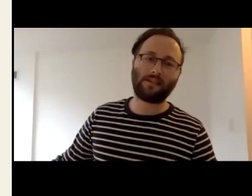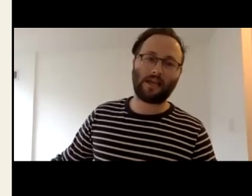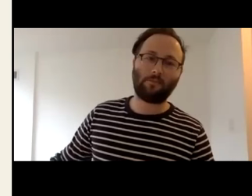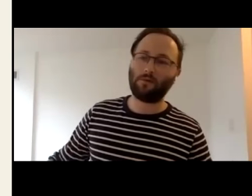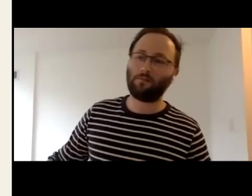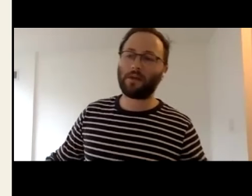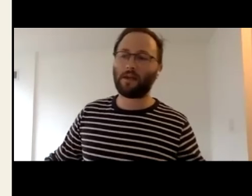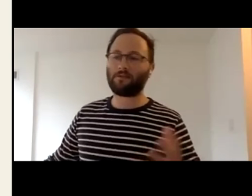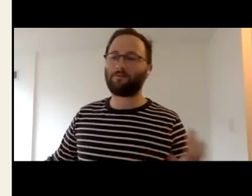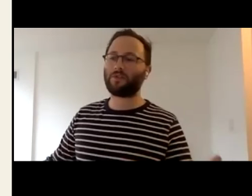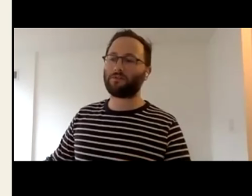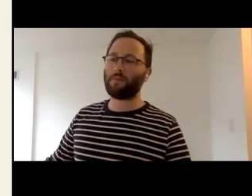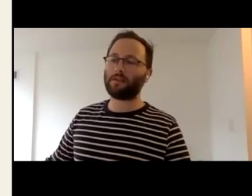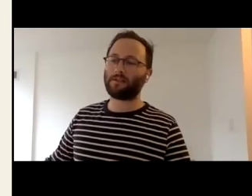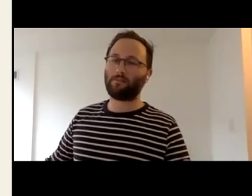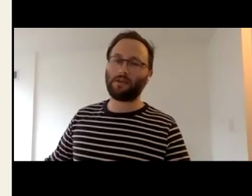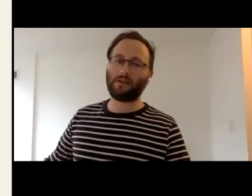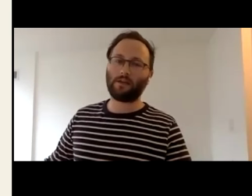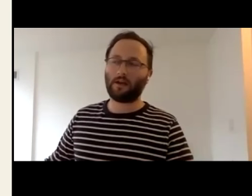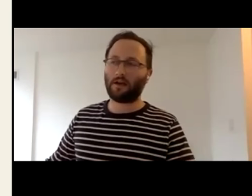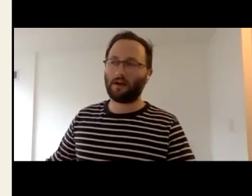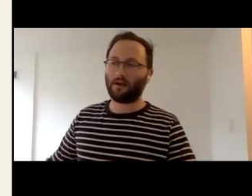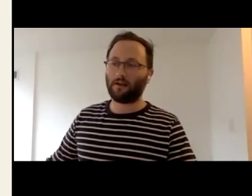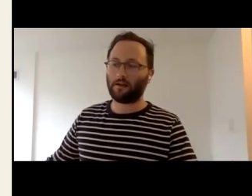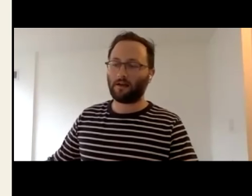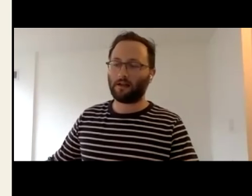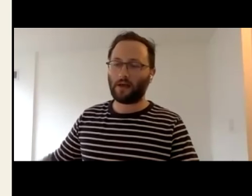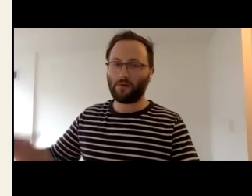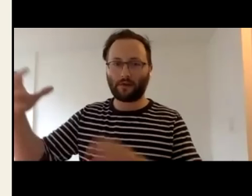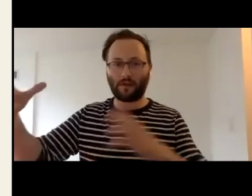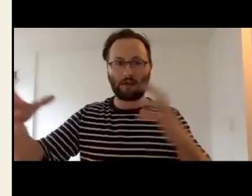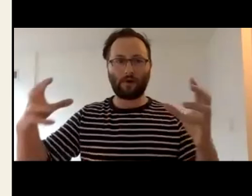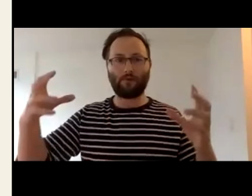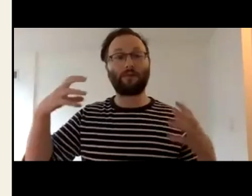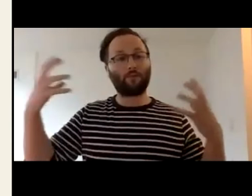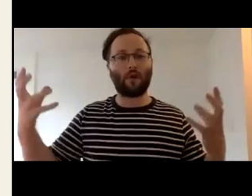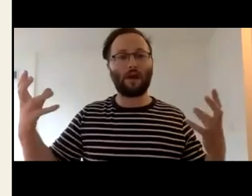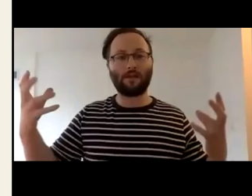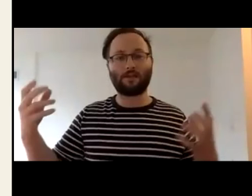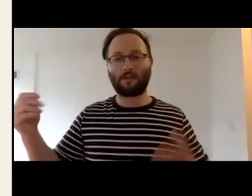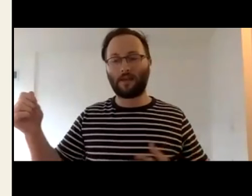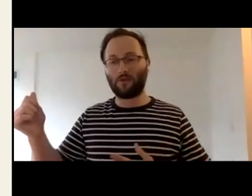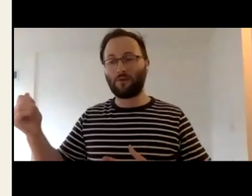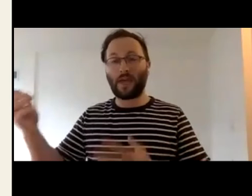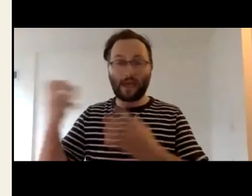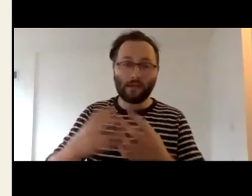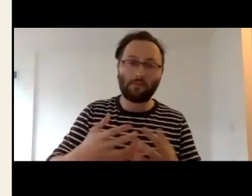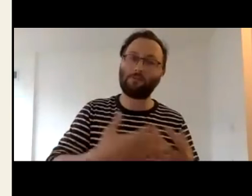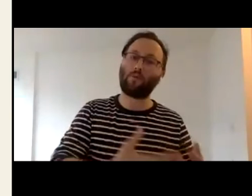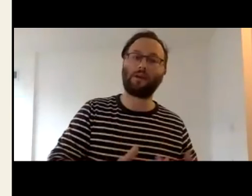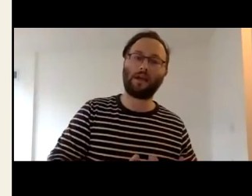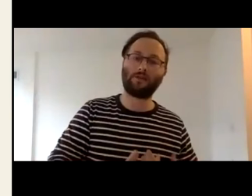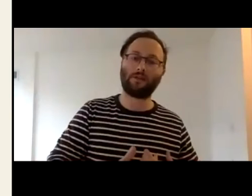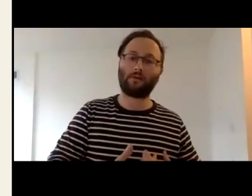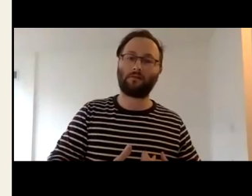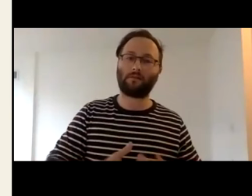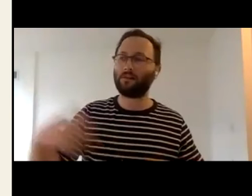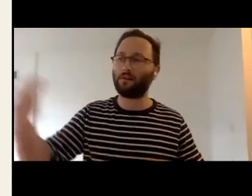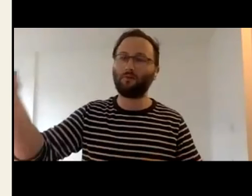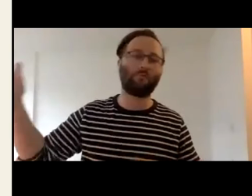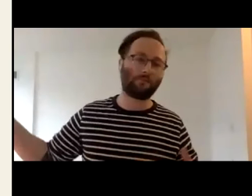silly example, but it's just meant to be allow you to think about different ways that you can be more engaging